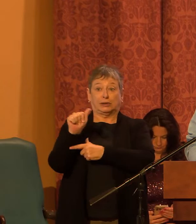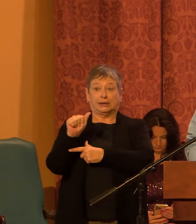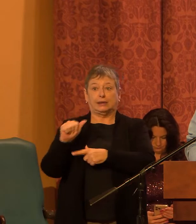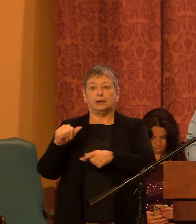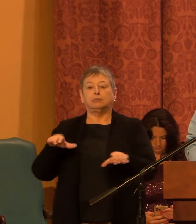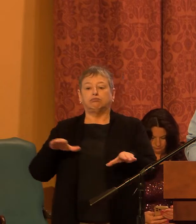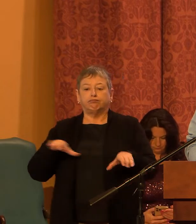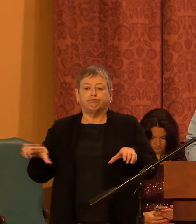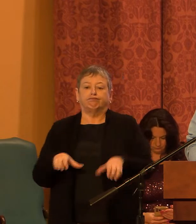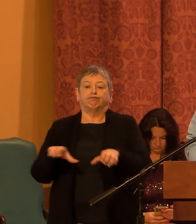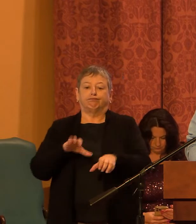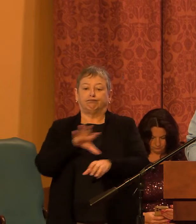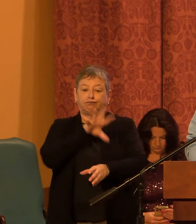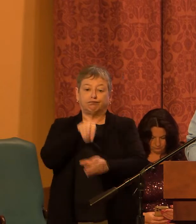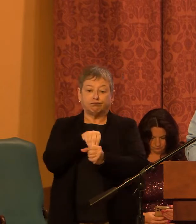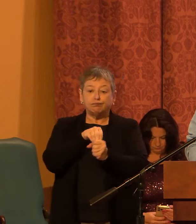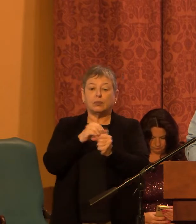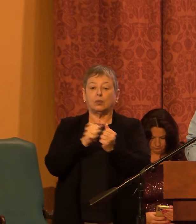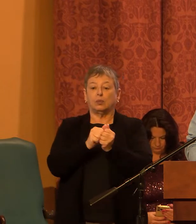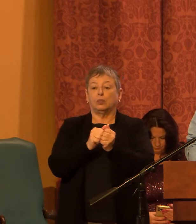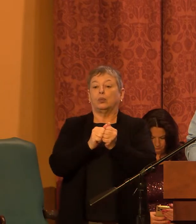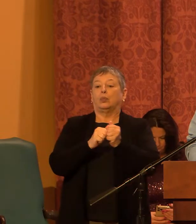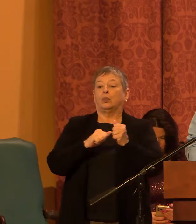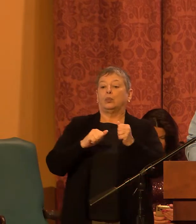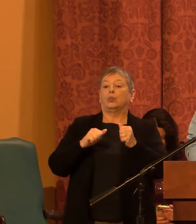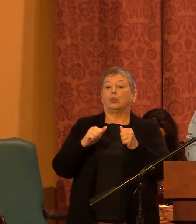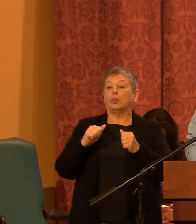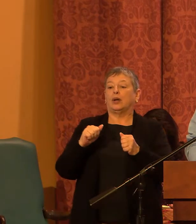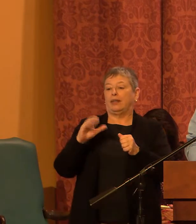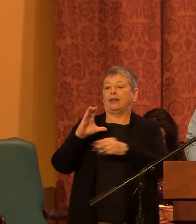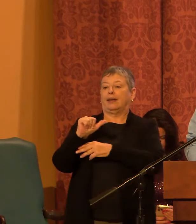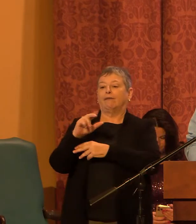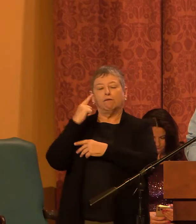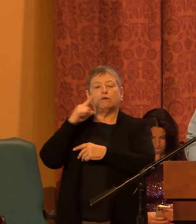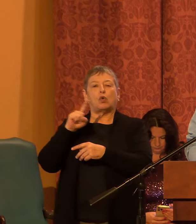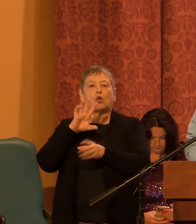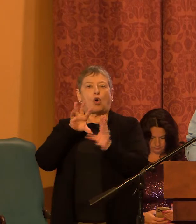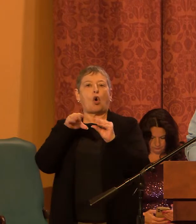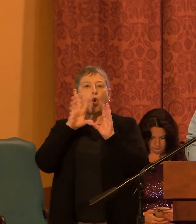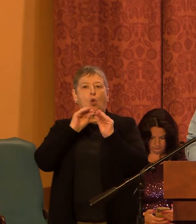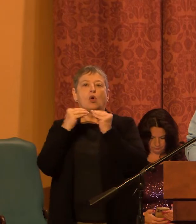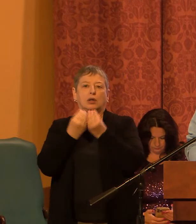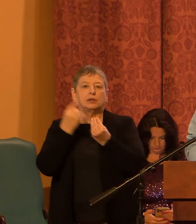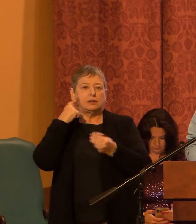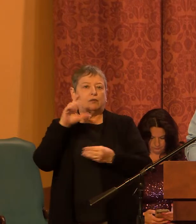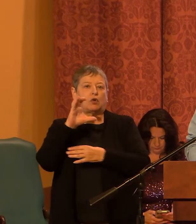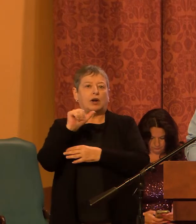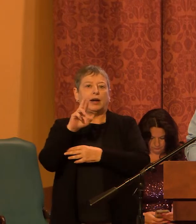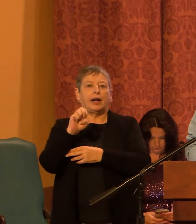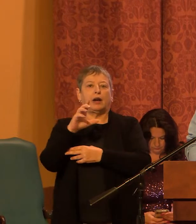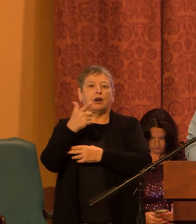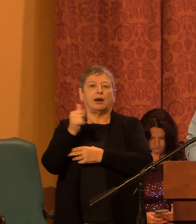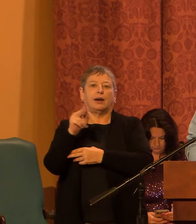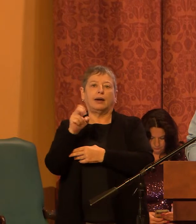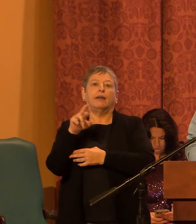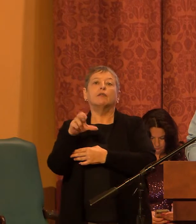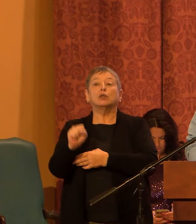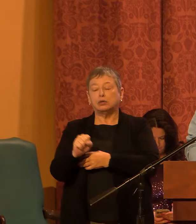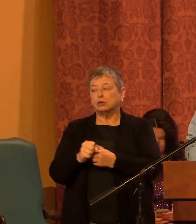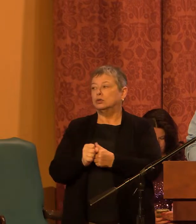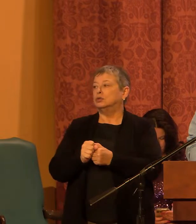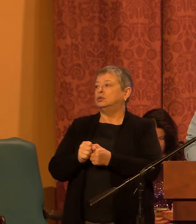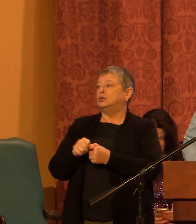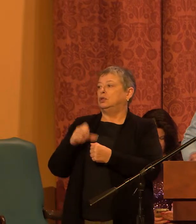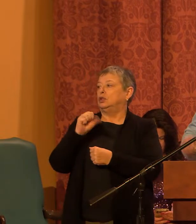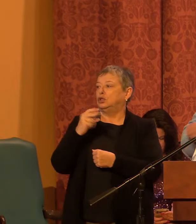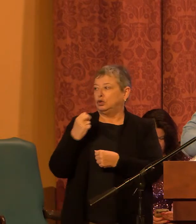in the PHE Post-Focus Group for paid family caregivers. In addition, Danielle mentors mothers who are parents of children